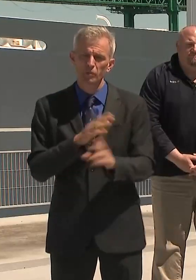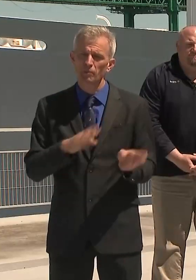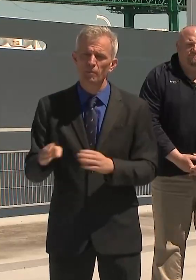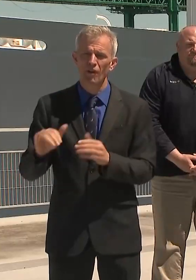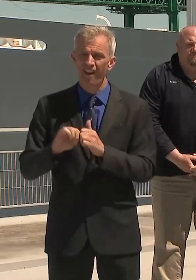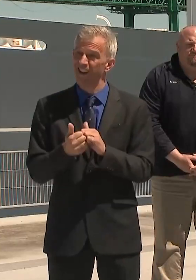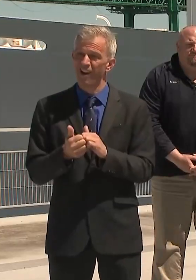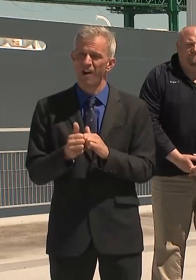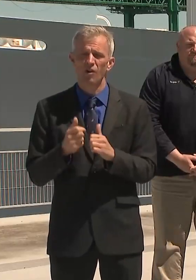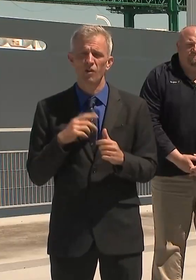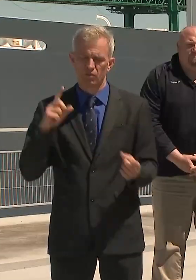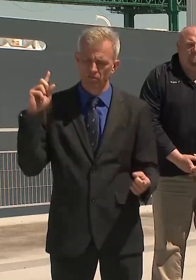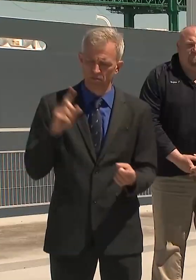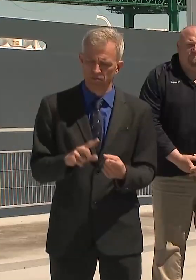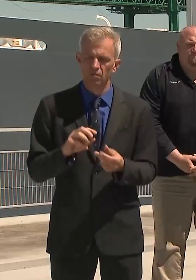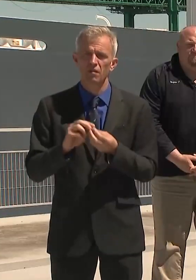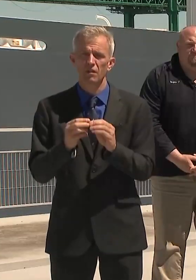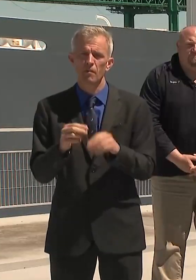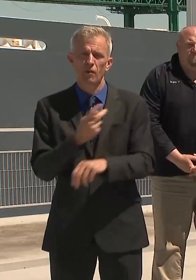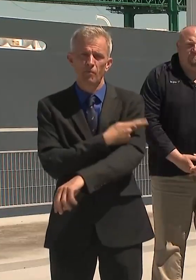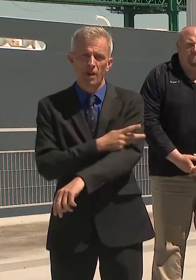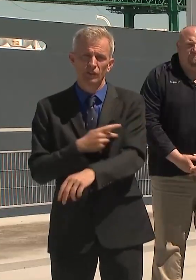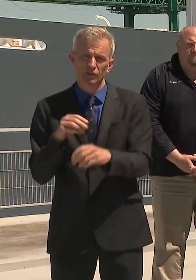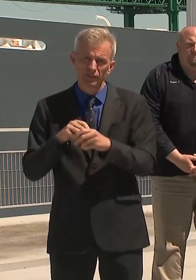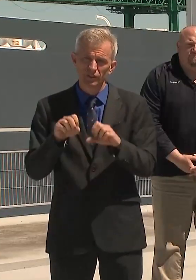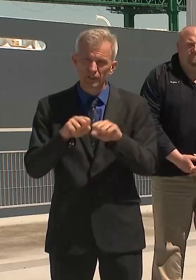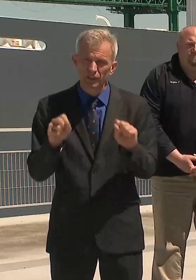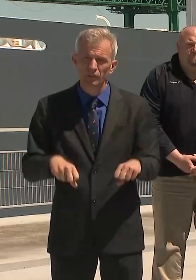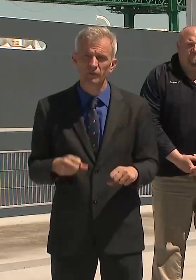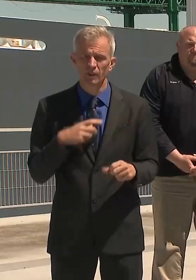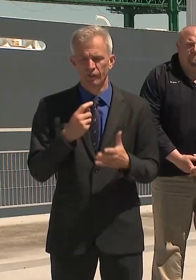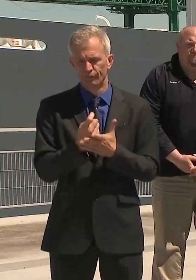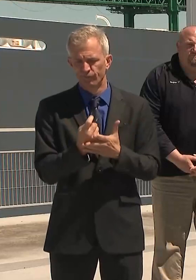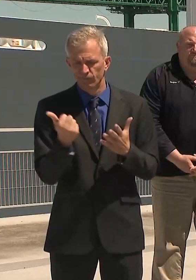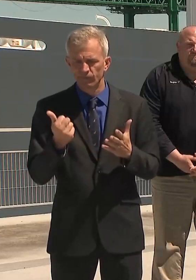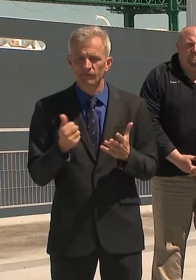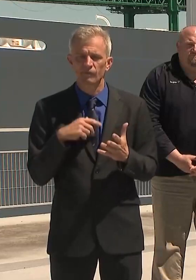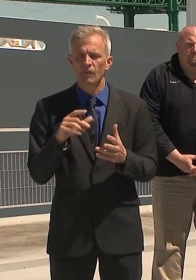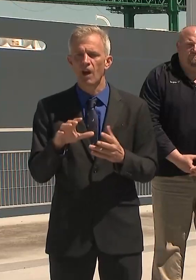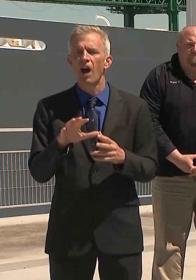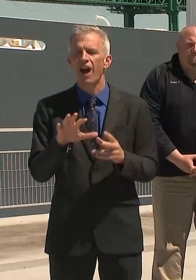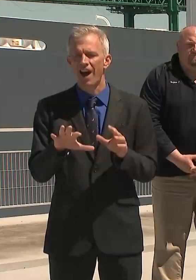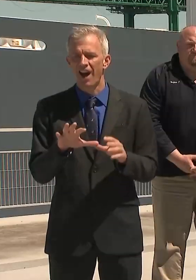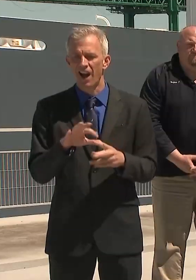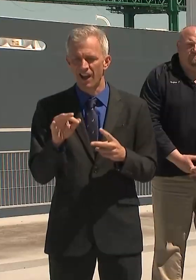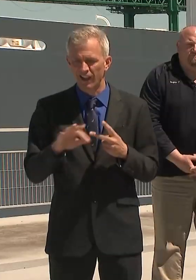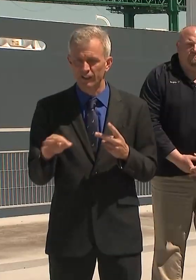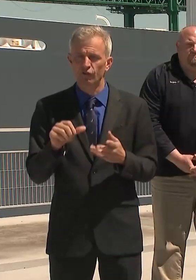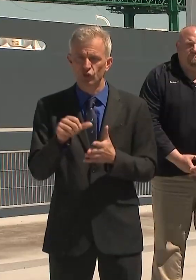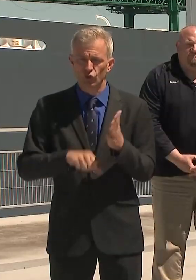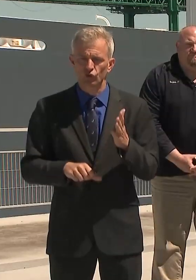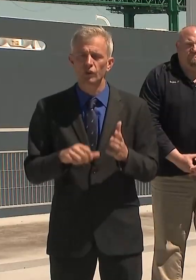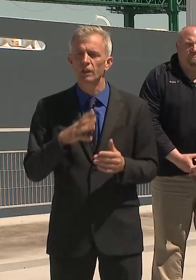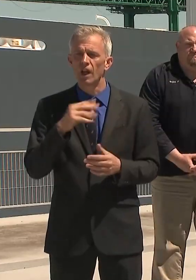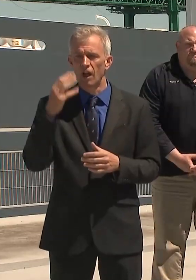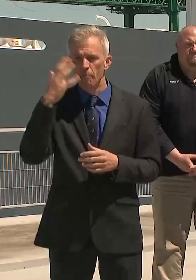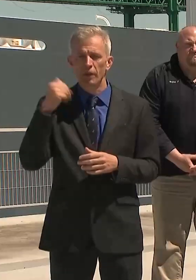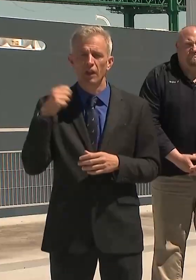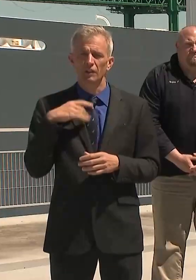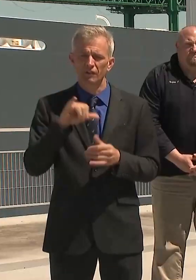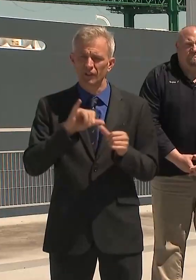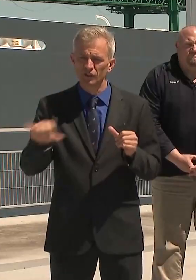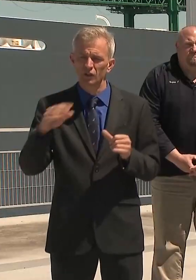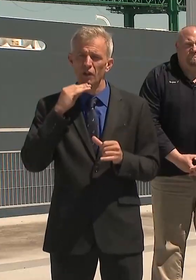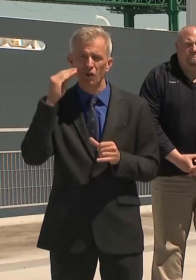that system by eliminating elective surgeries, and because of our stay-at-home order and the incredible leadership at the